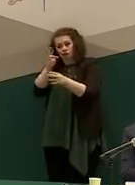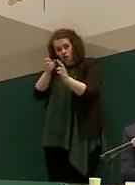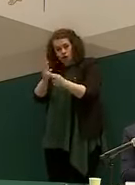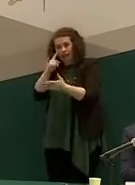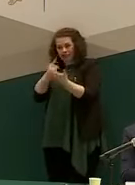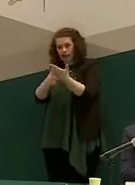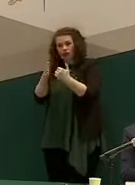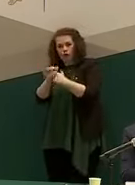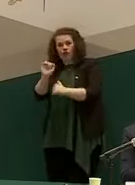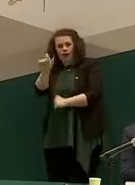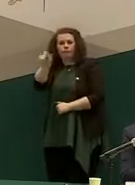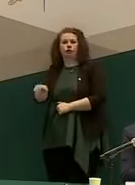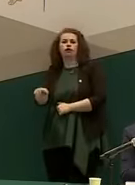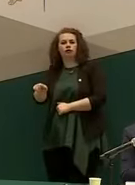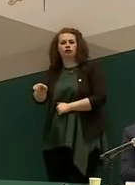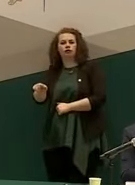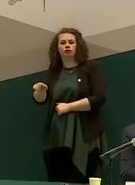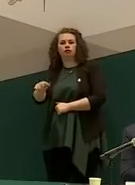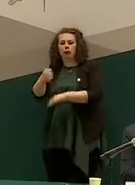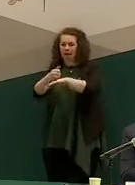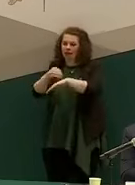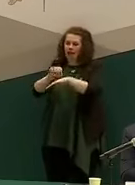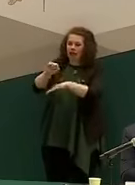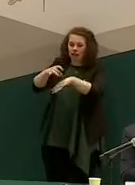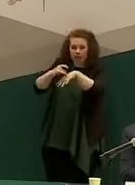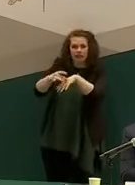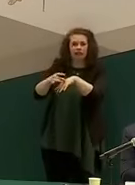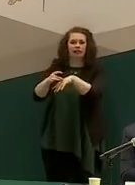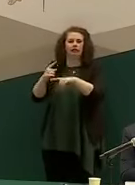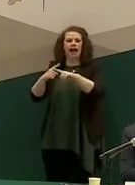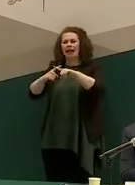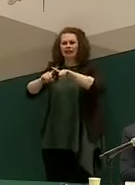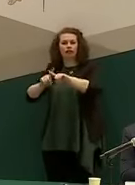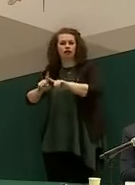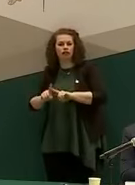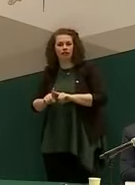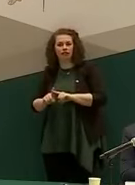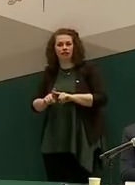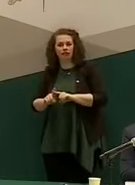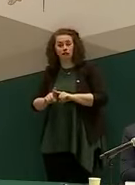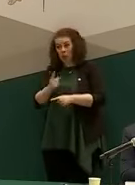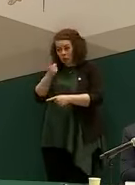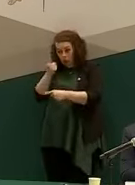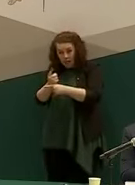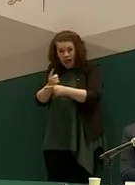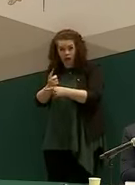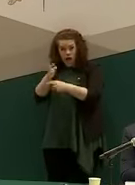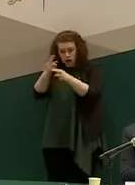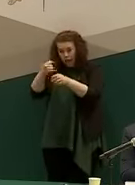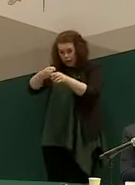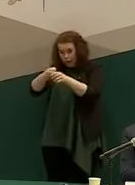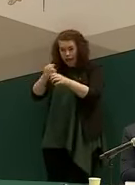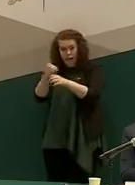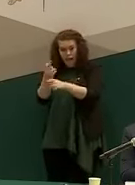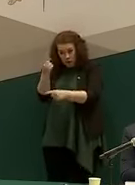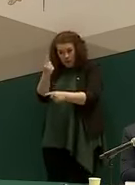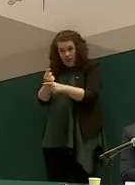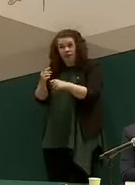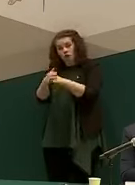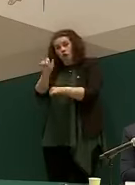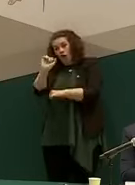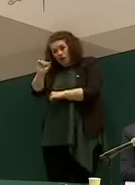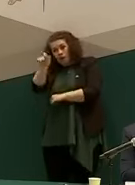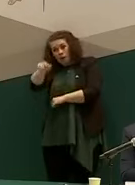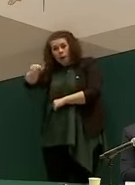died, but also for any other cases of positive patients. There was on-site clinical care and direction in conjunction with the team who knew them well, best,